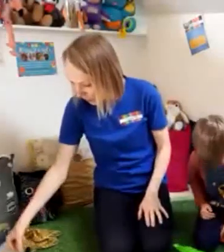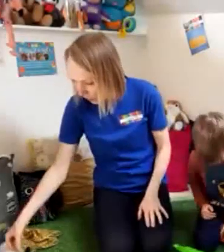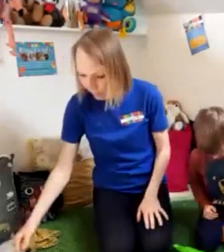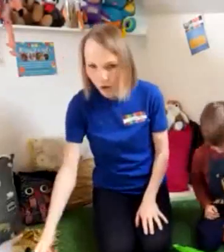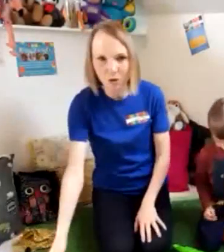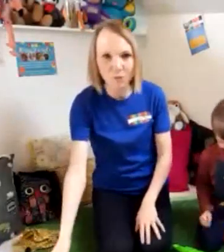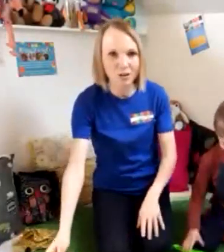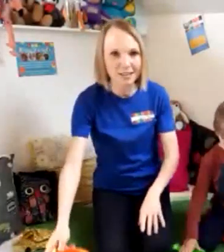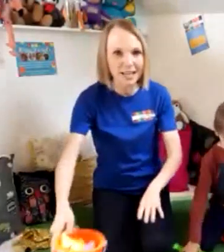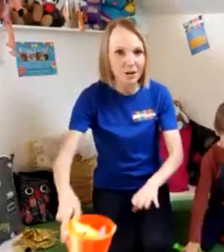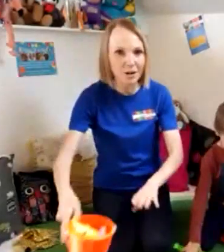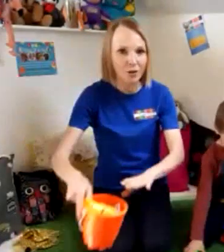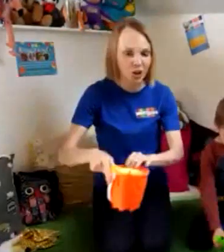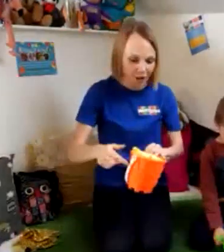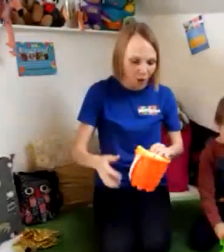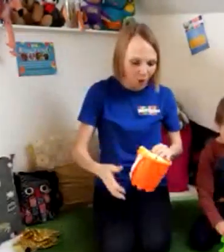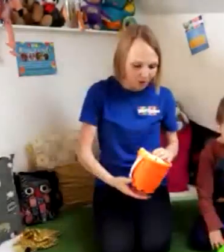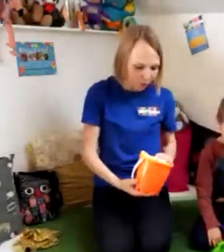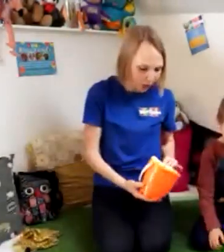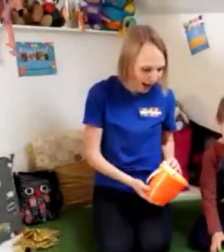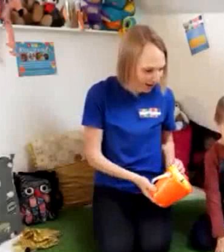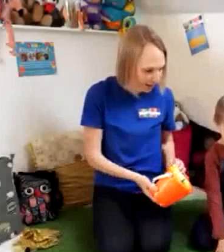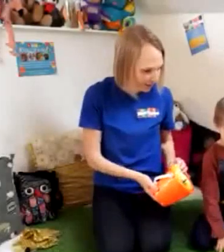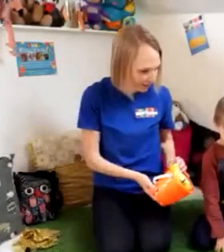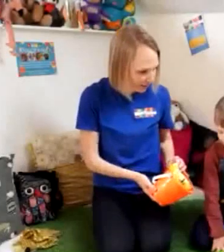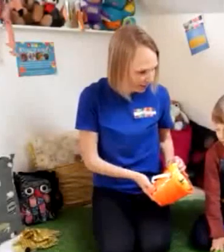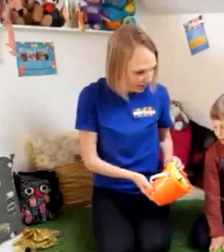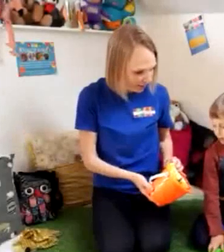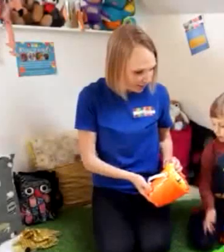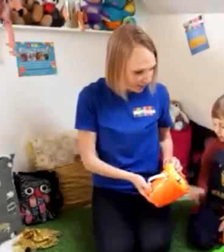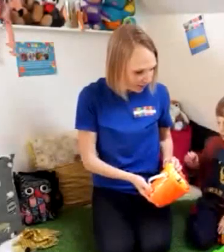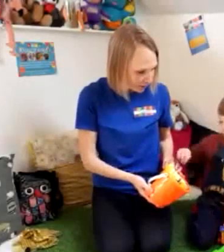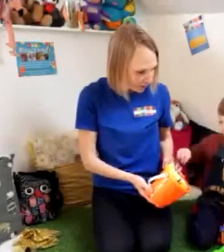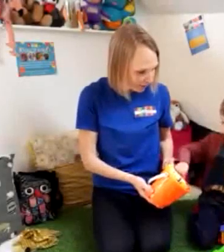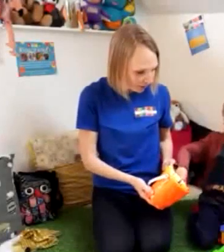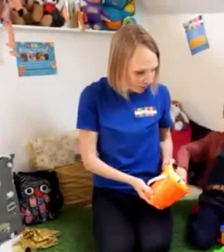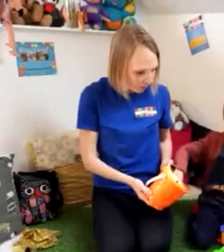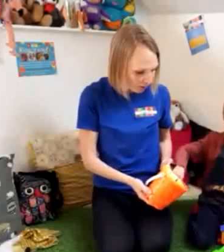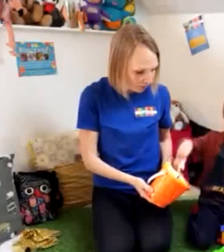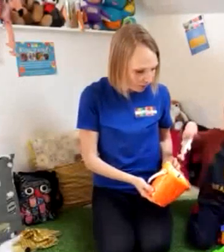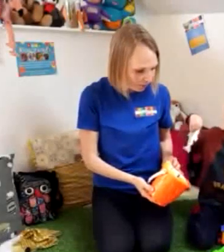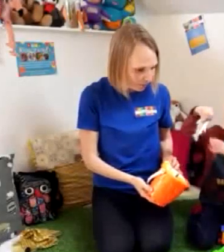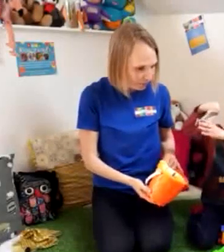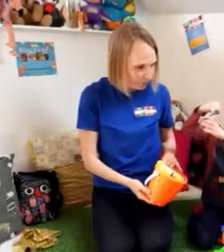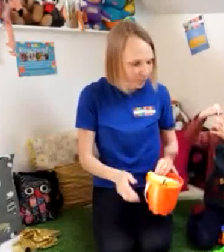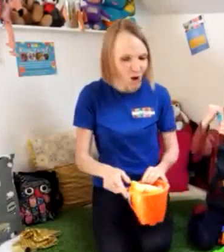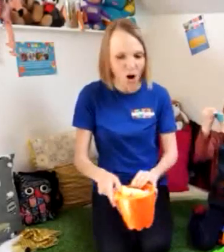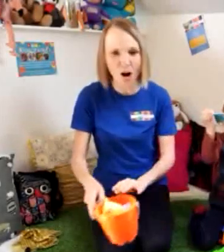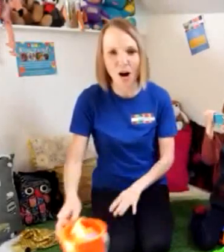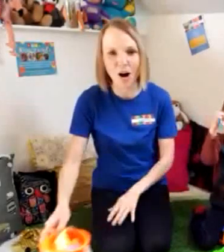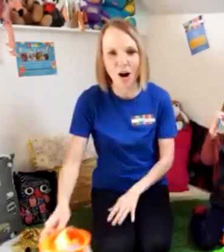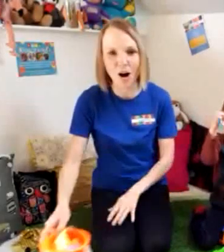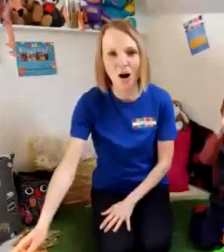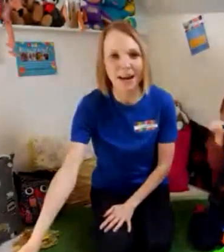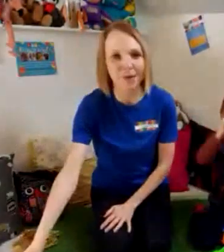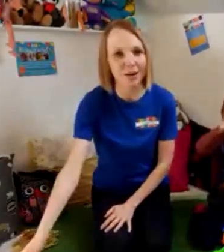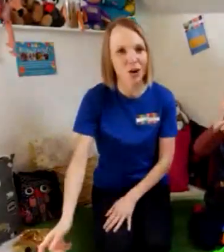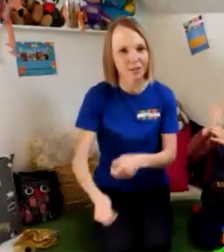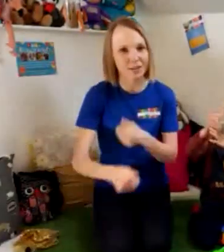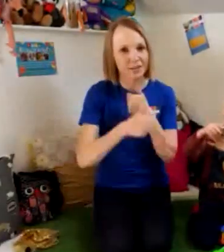We've got some more sea creatures. Who else have we got, Havis? To pick another one. Oh, now that I know this is a